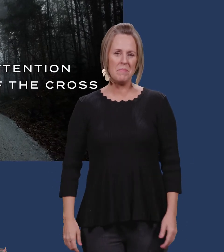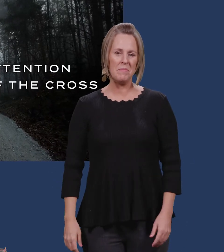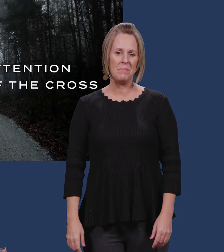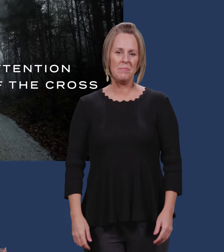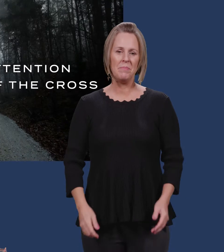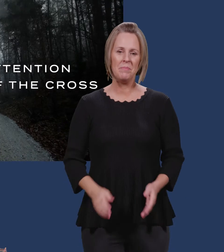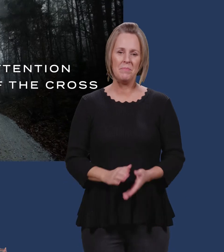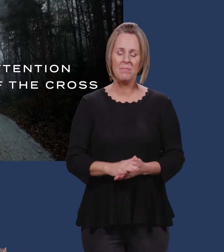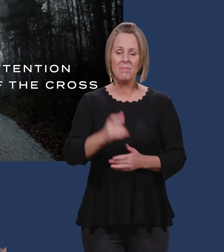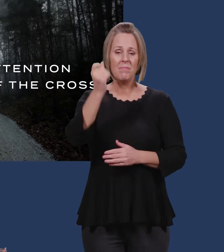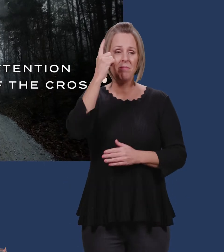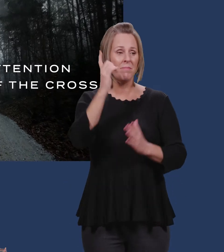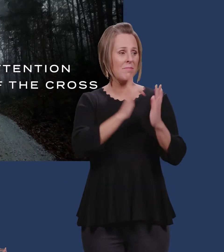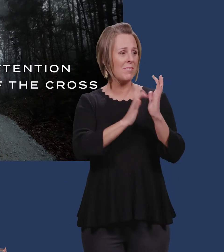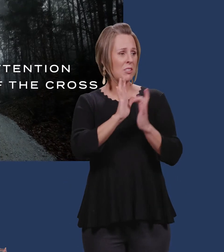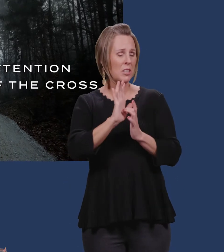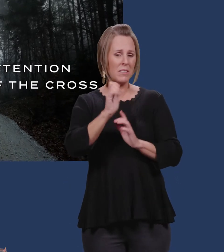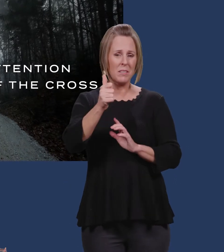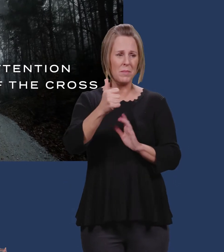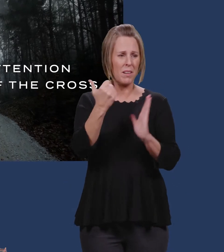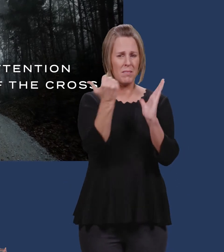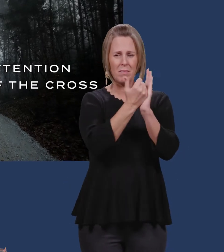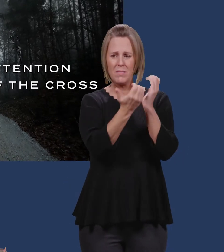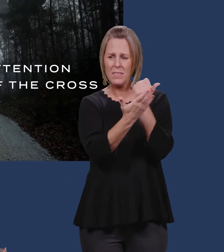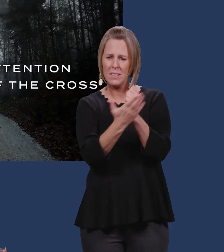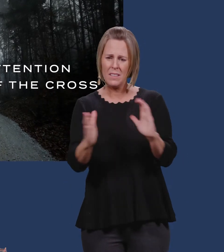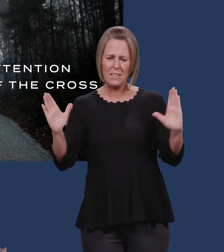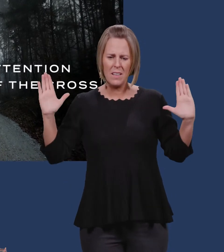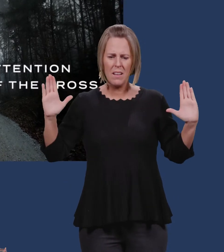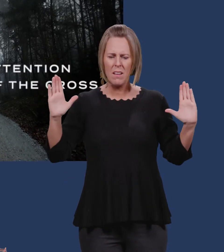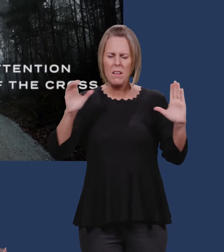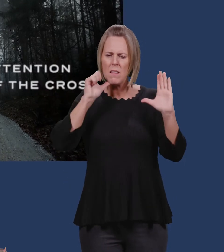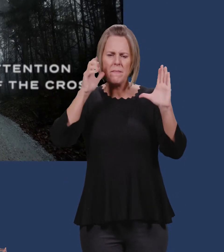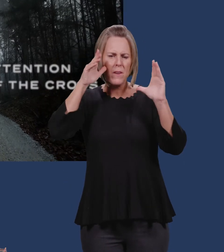He paid no attention to the shame of the cross.